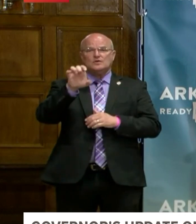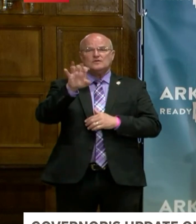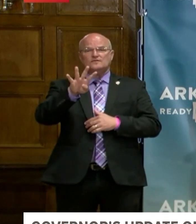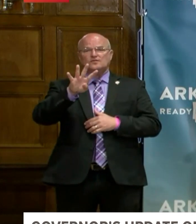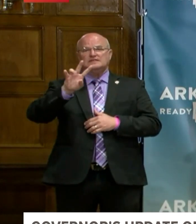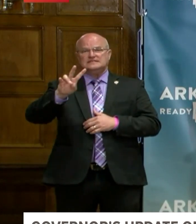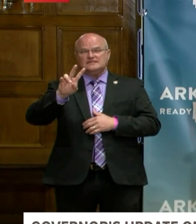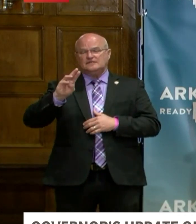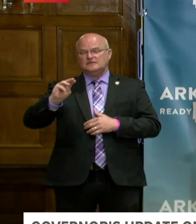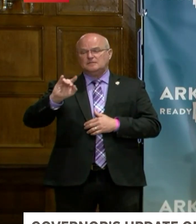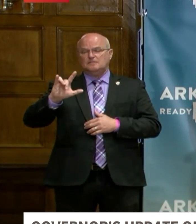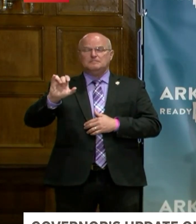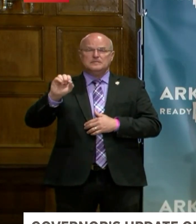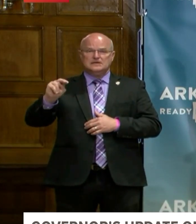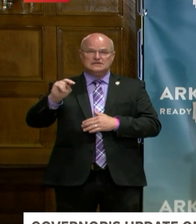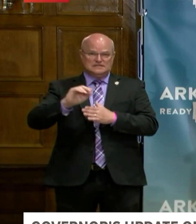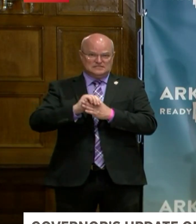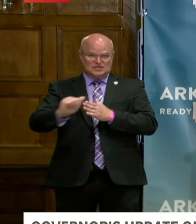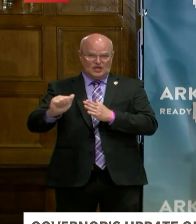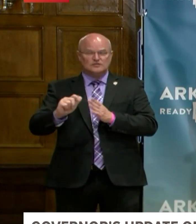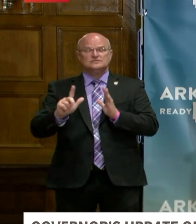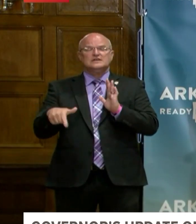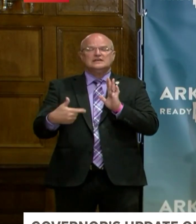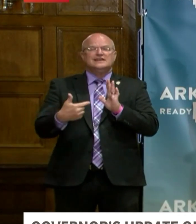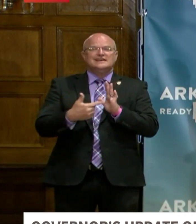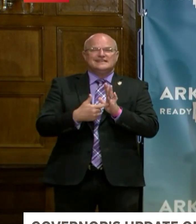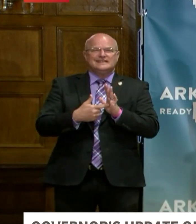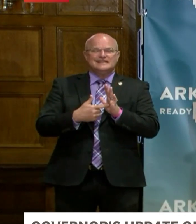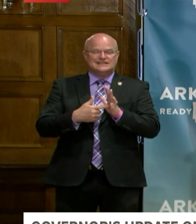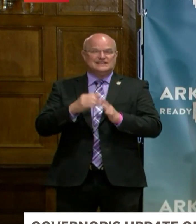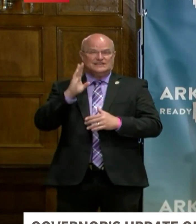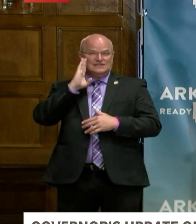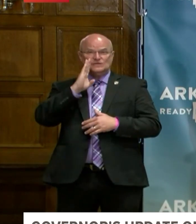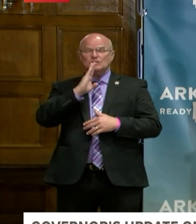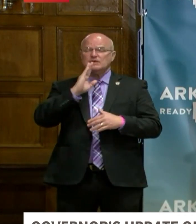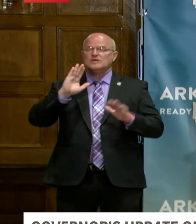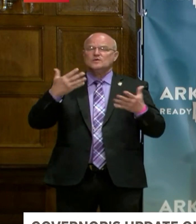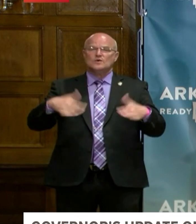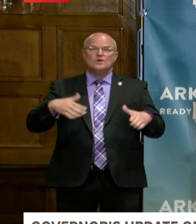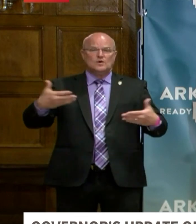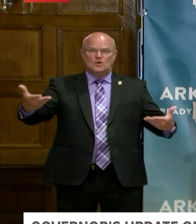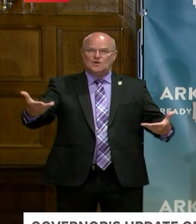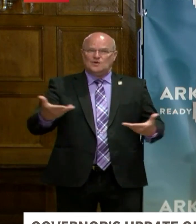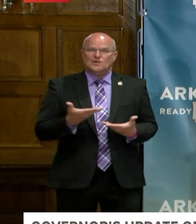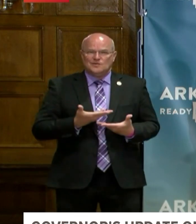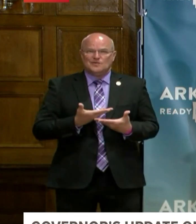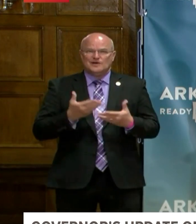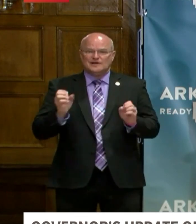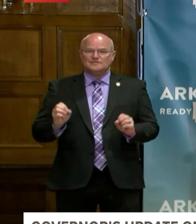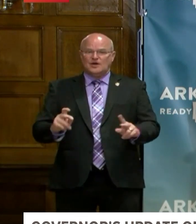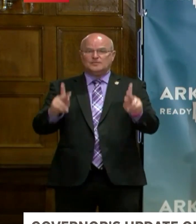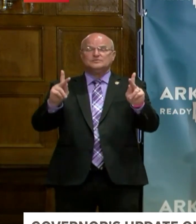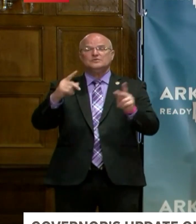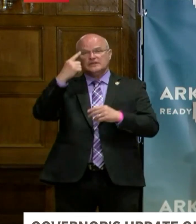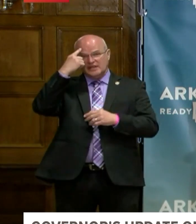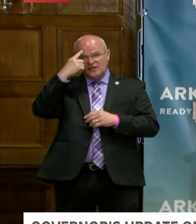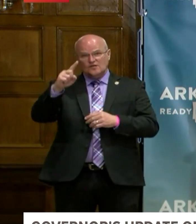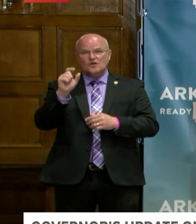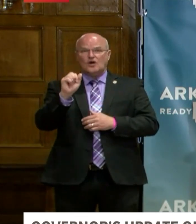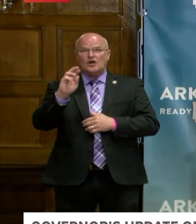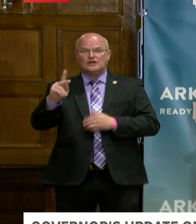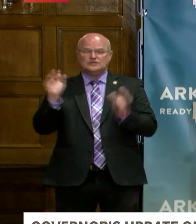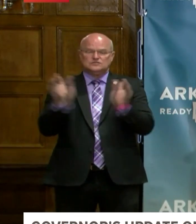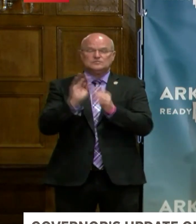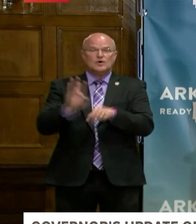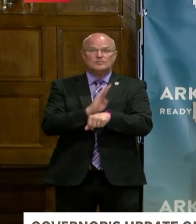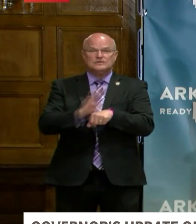million. And so this will be a welcome opportunity for Arkansas